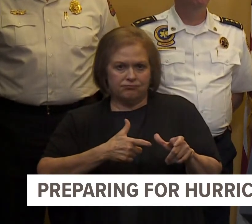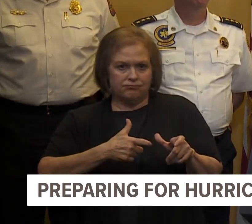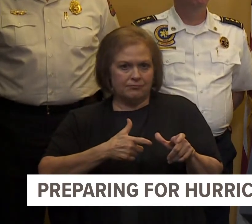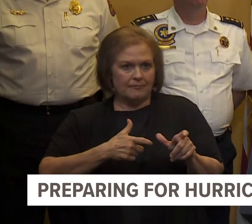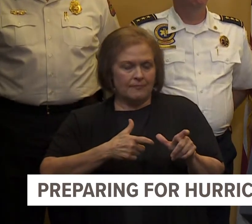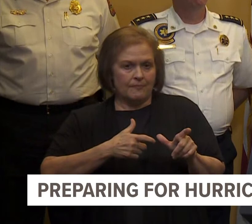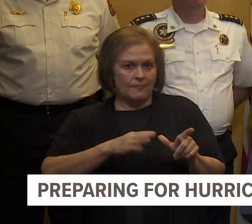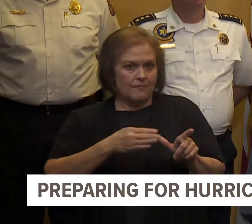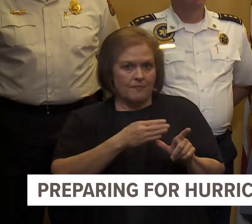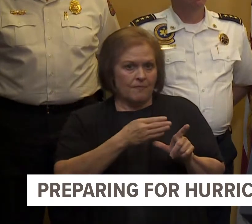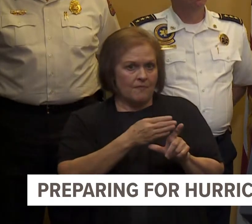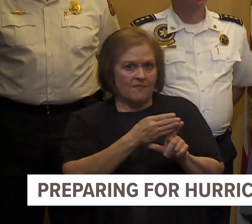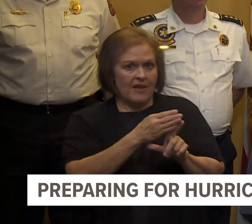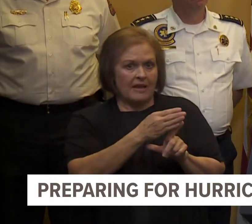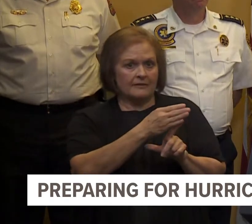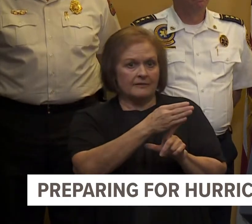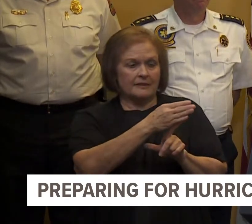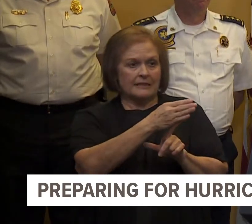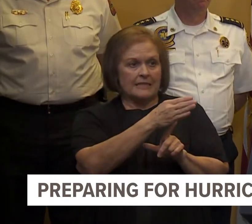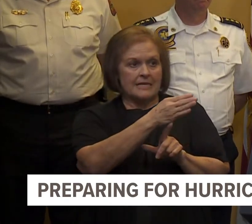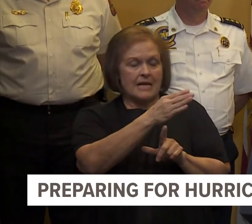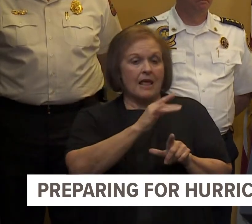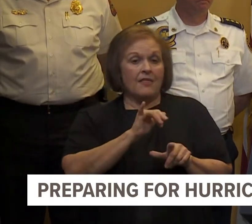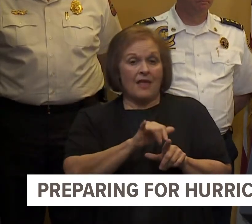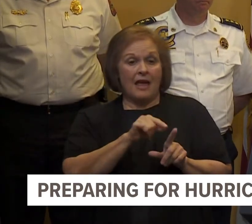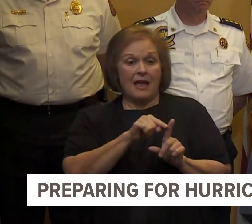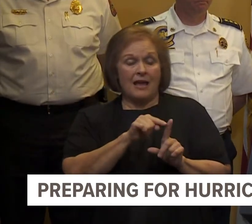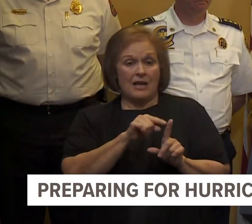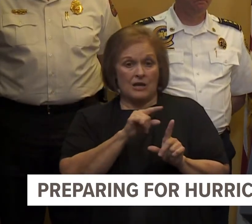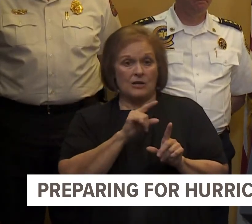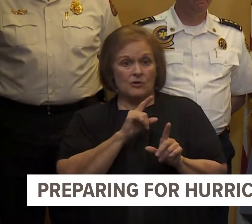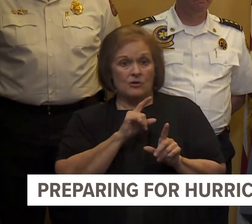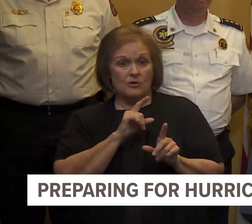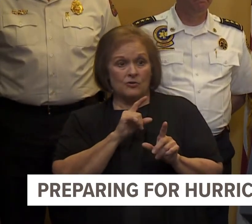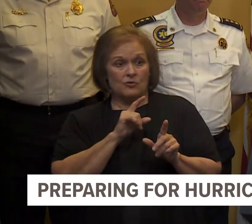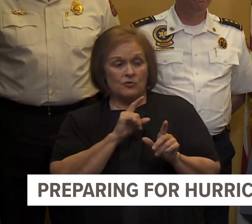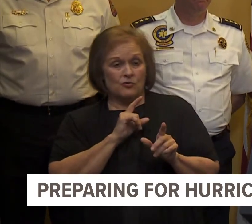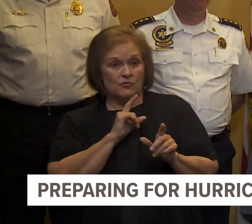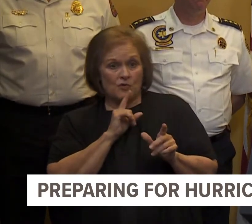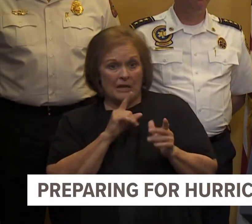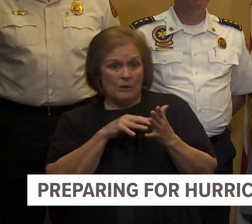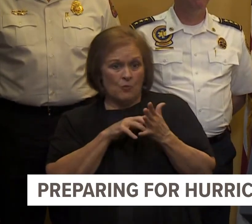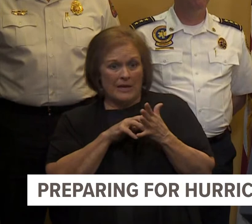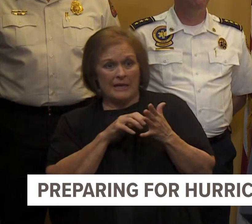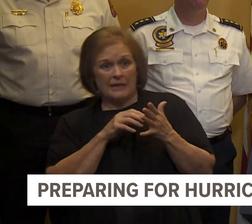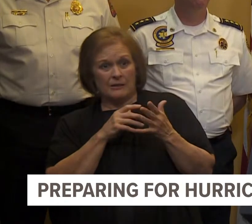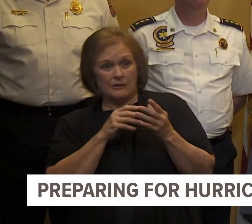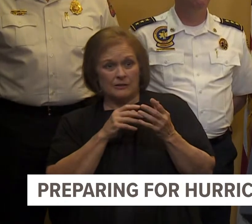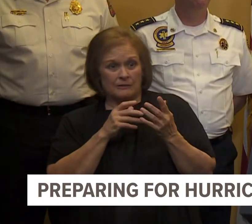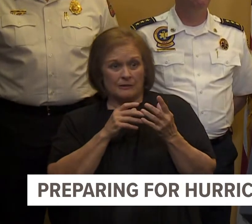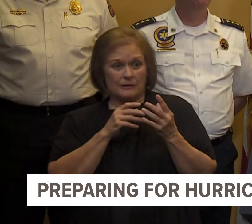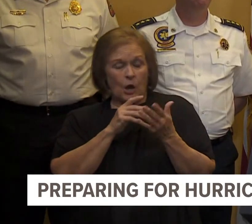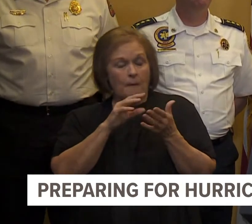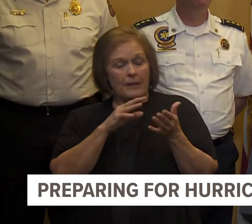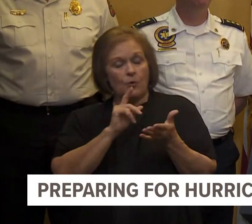measured rate, and really had, a week or more in there to look at these